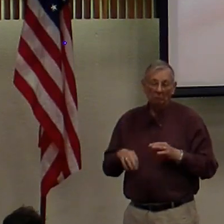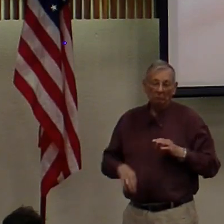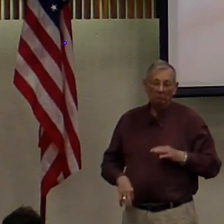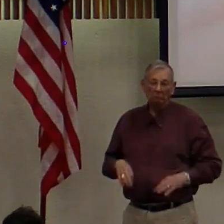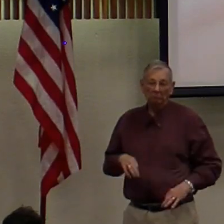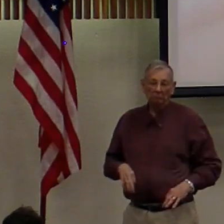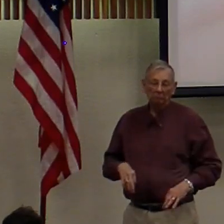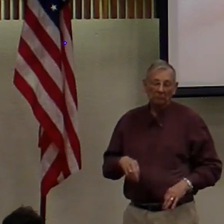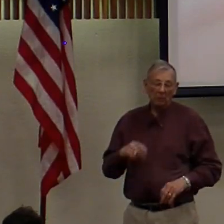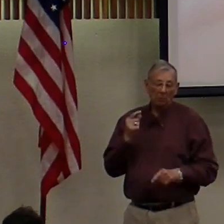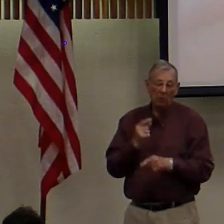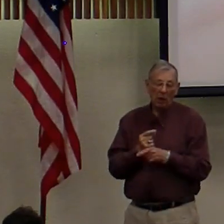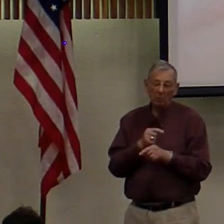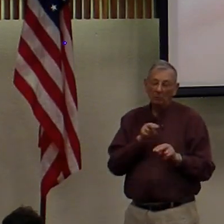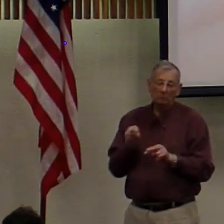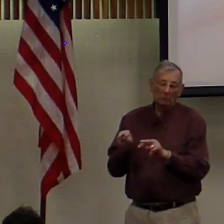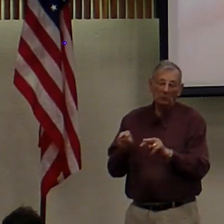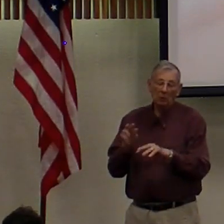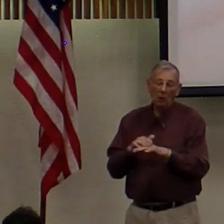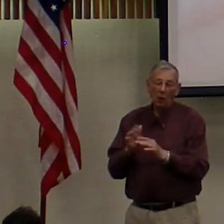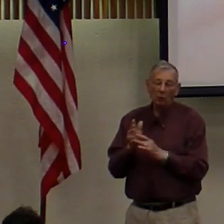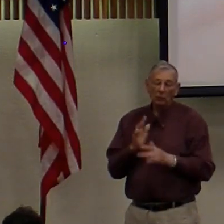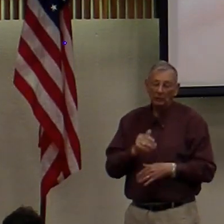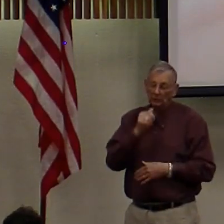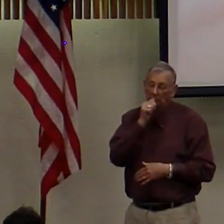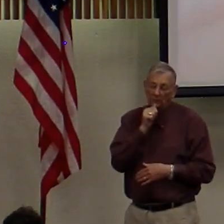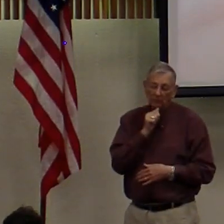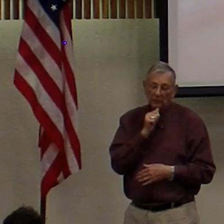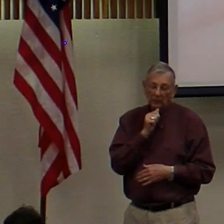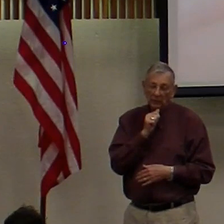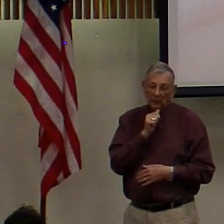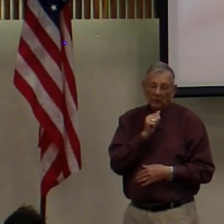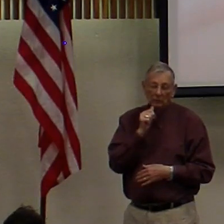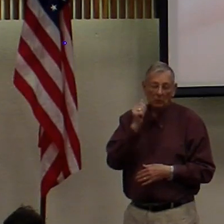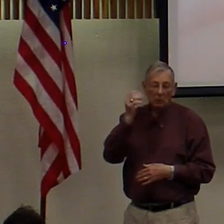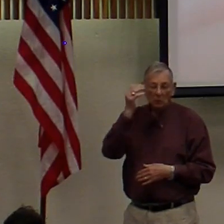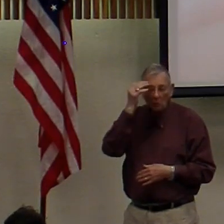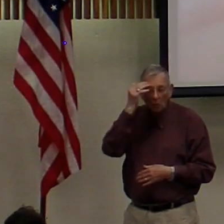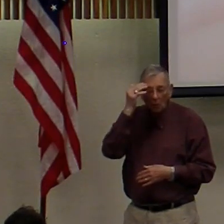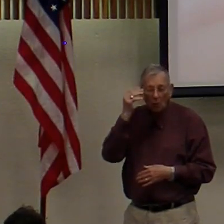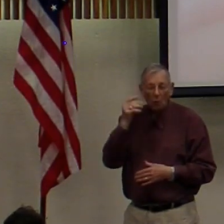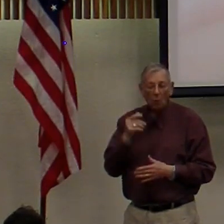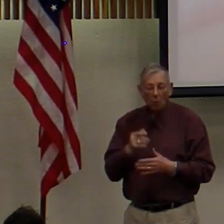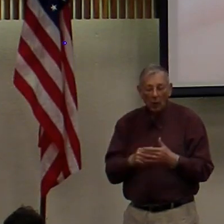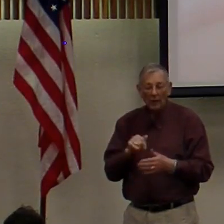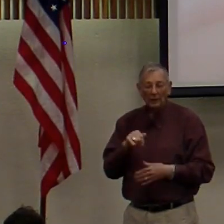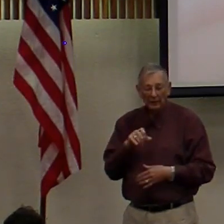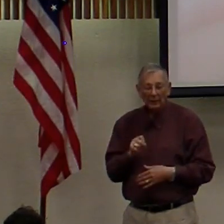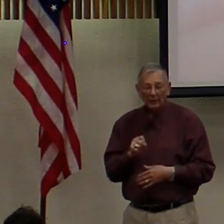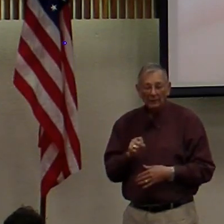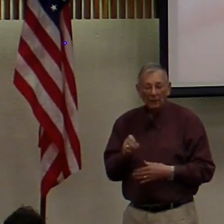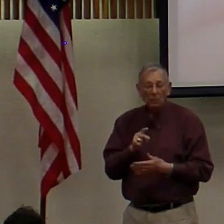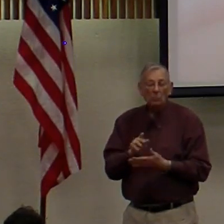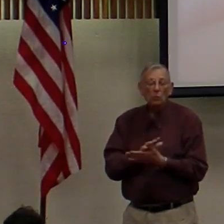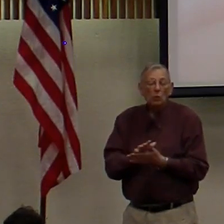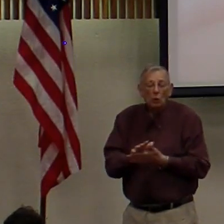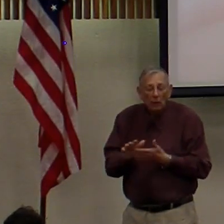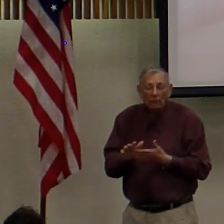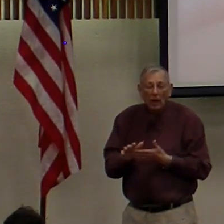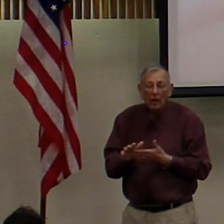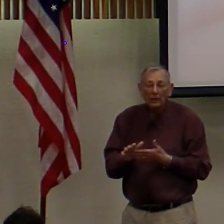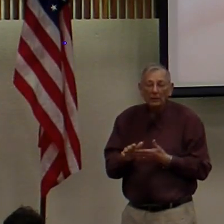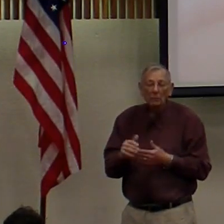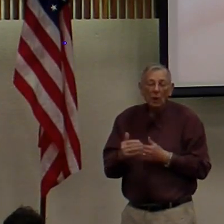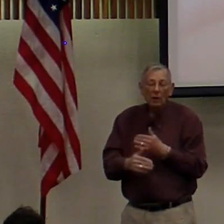a proper perspective on Christian suffering is to know what it really is. It's a purifying process for our